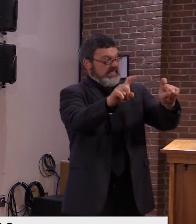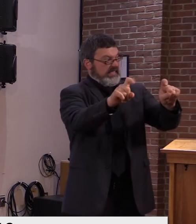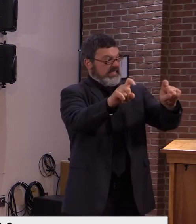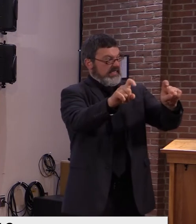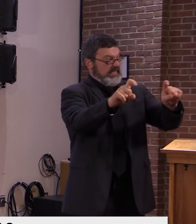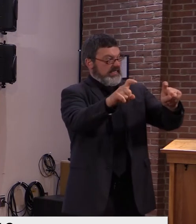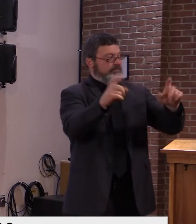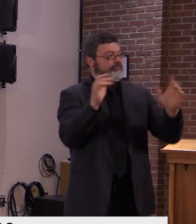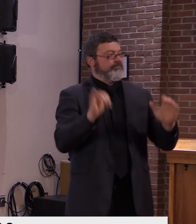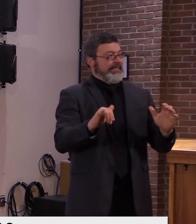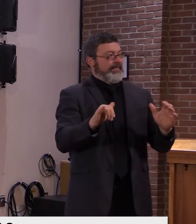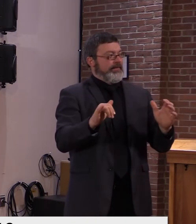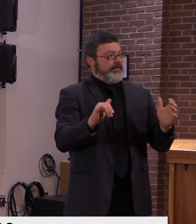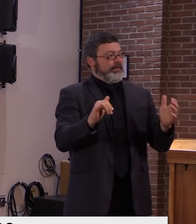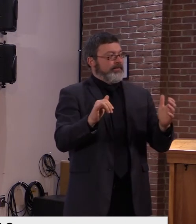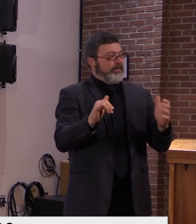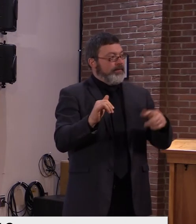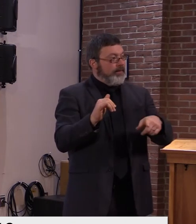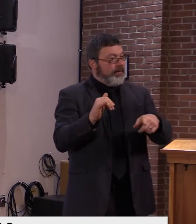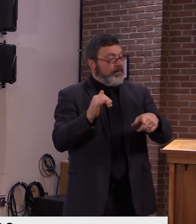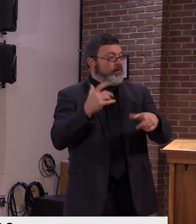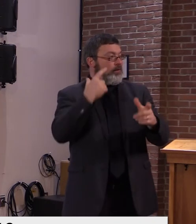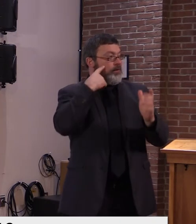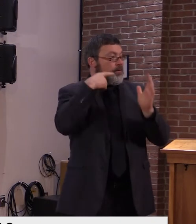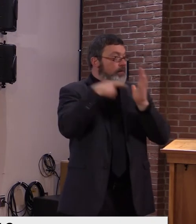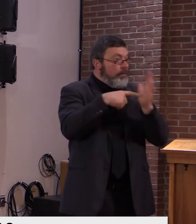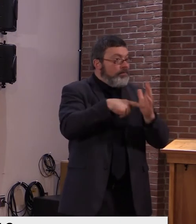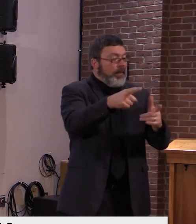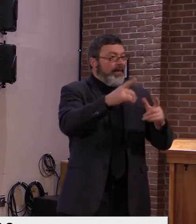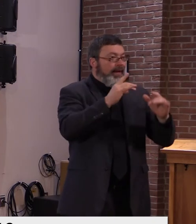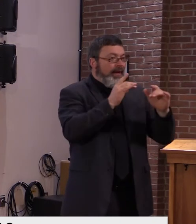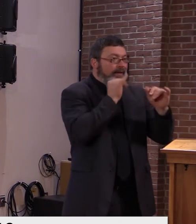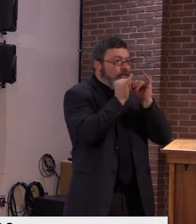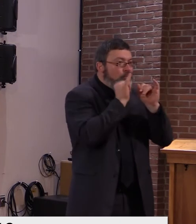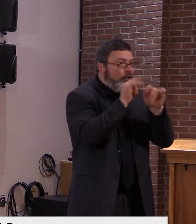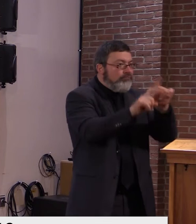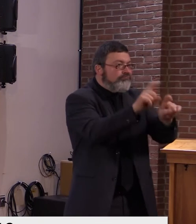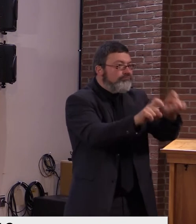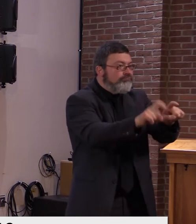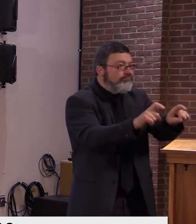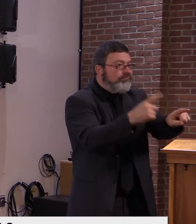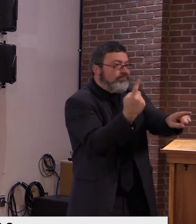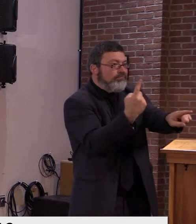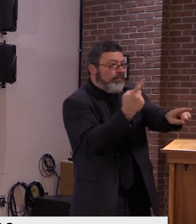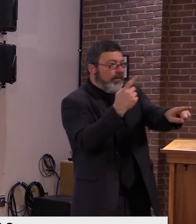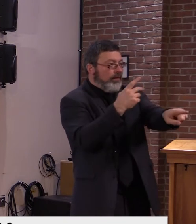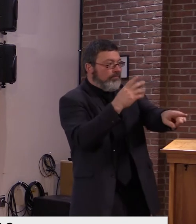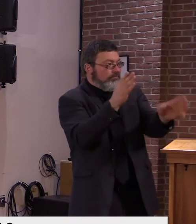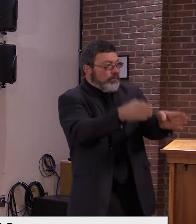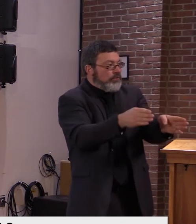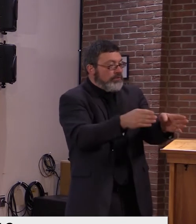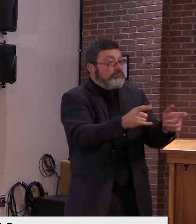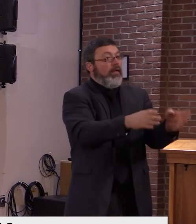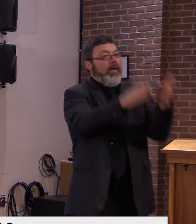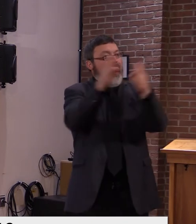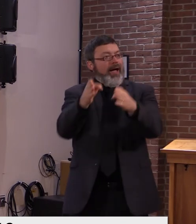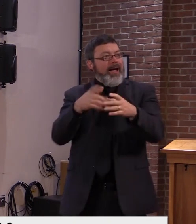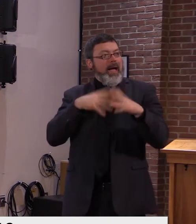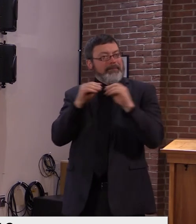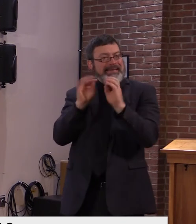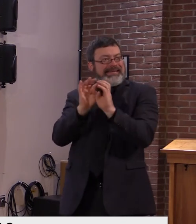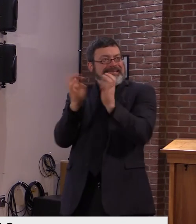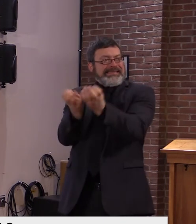that occurred prior to the test result coming in on Saturday the 21st. The person who was interviewed has been